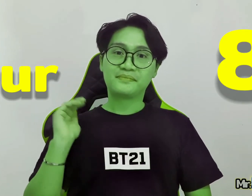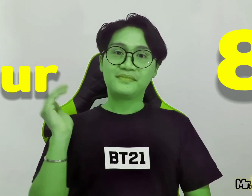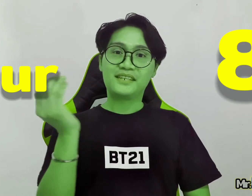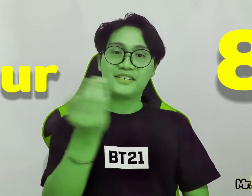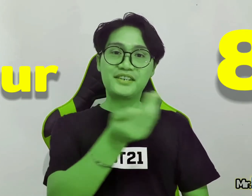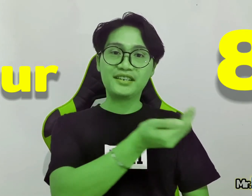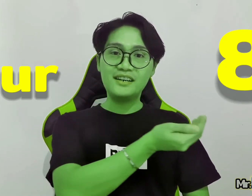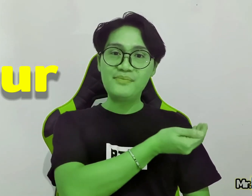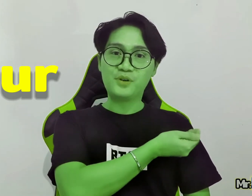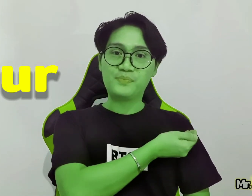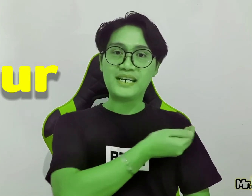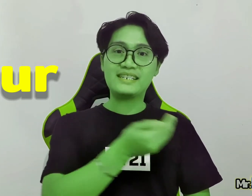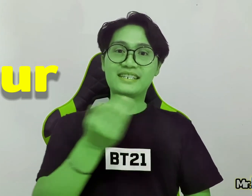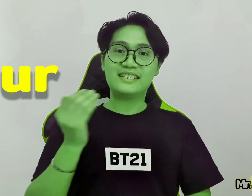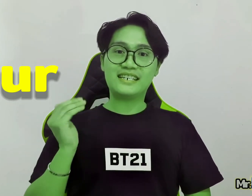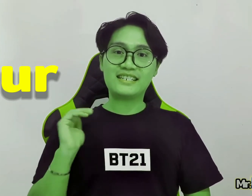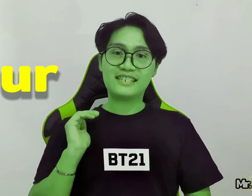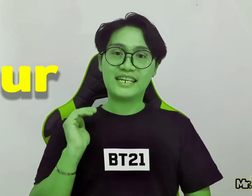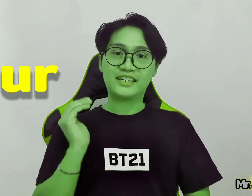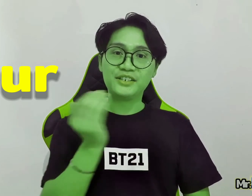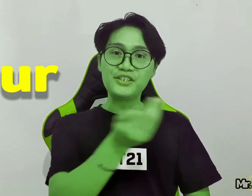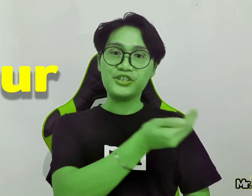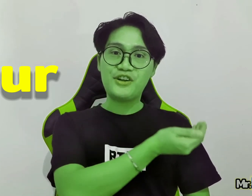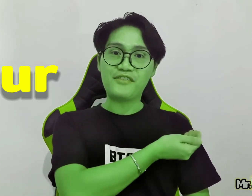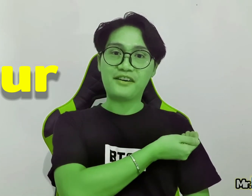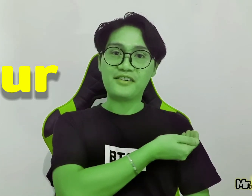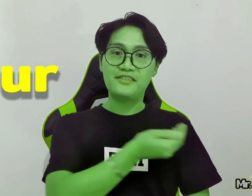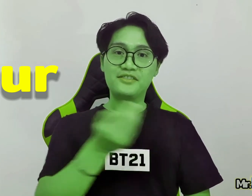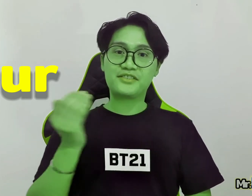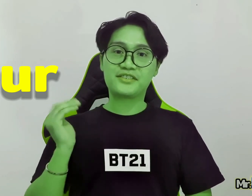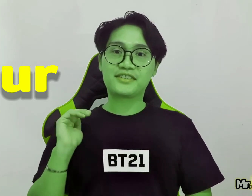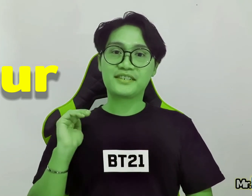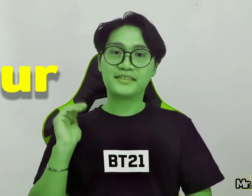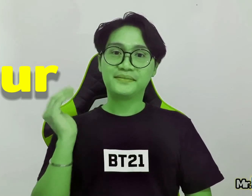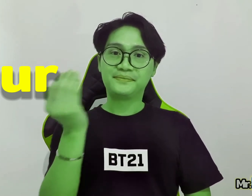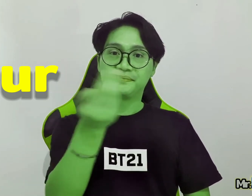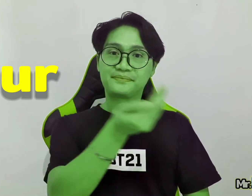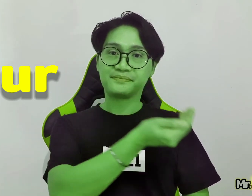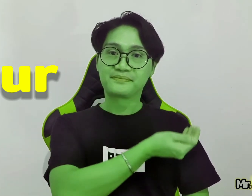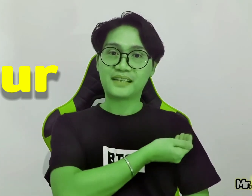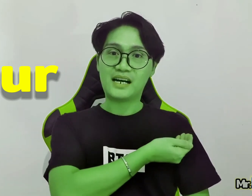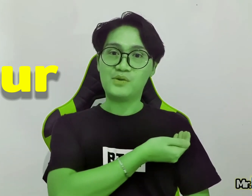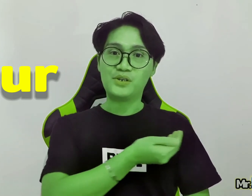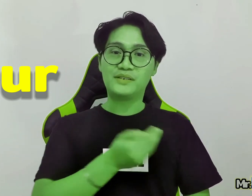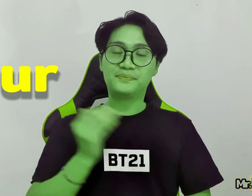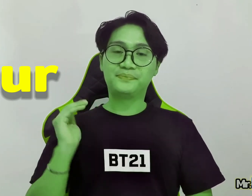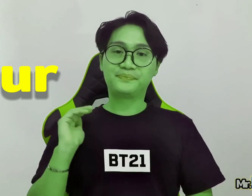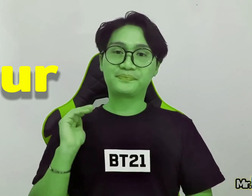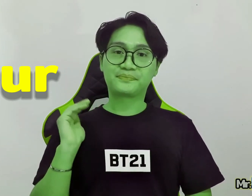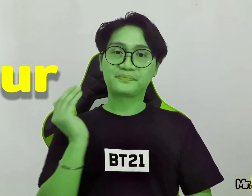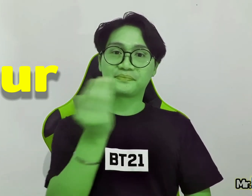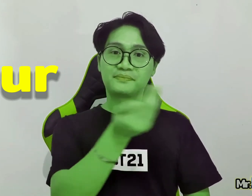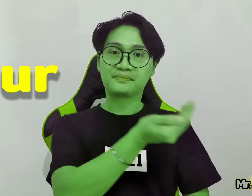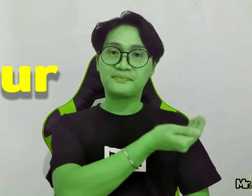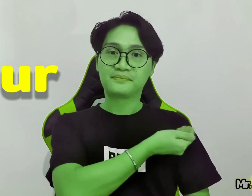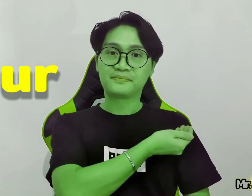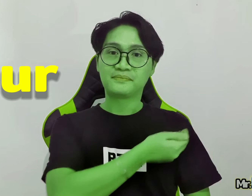The circular movement suggests the inclusion of others. Our.